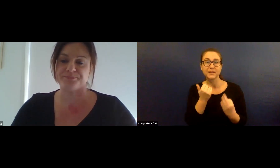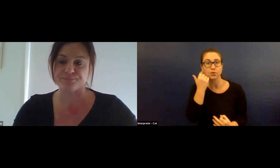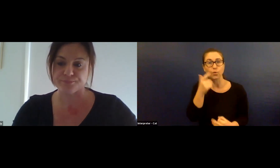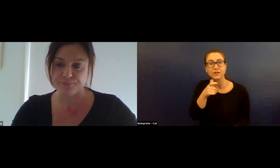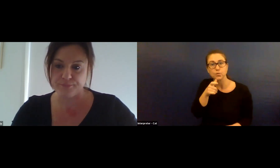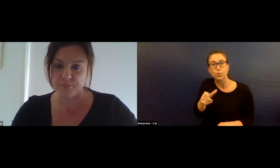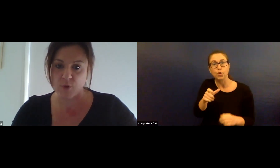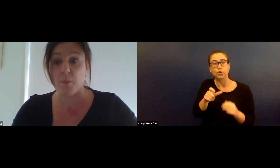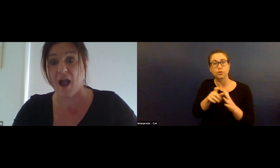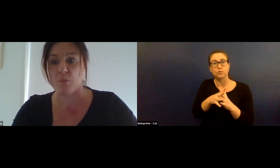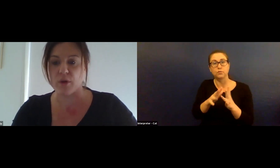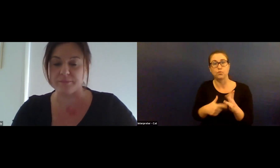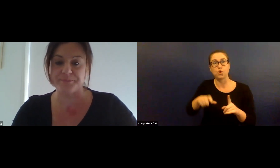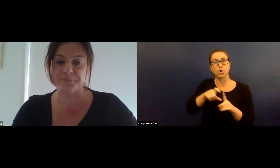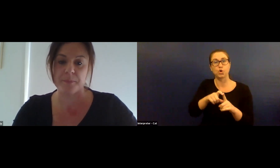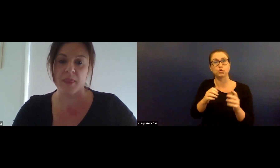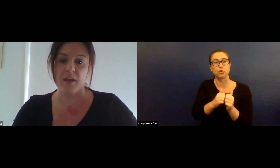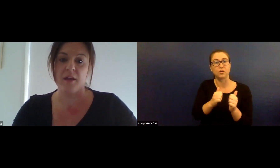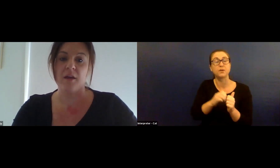version or PowerPoint.